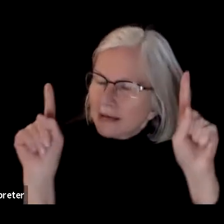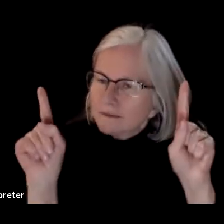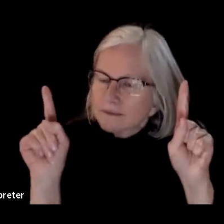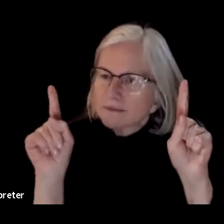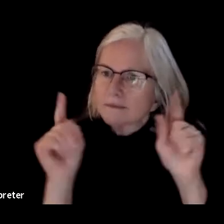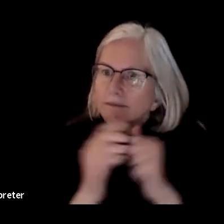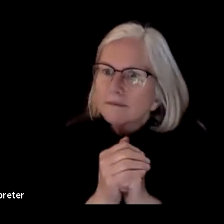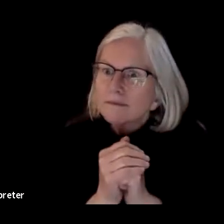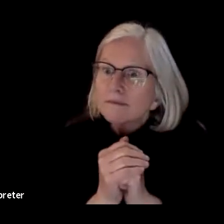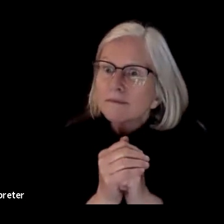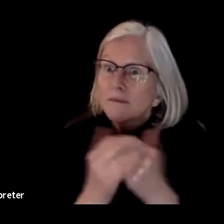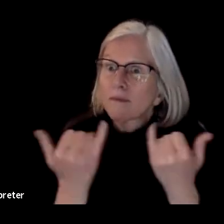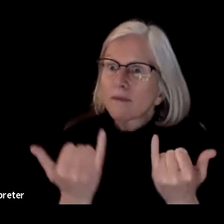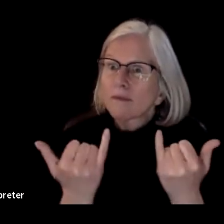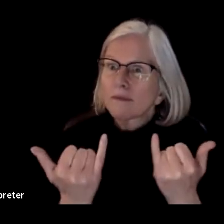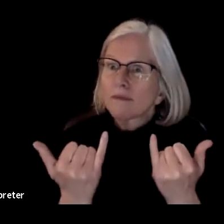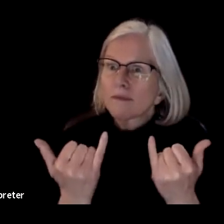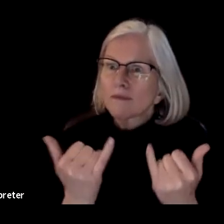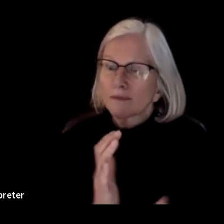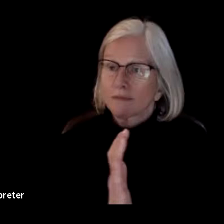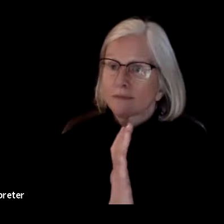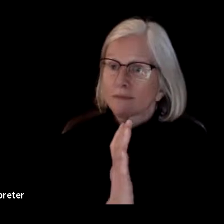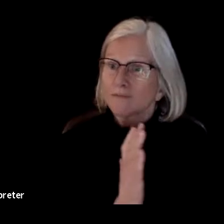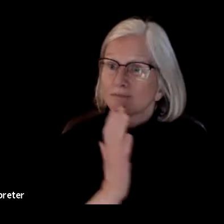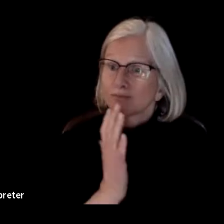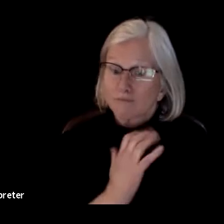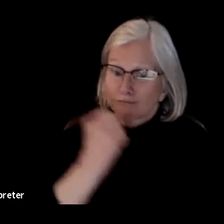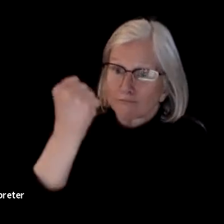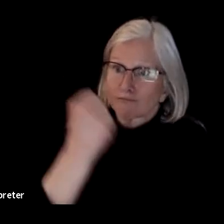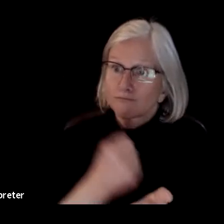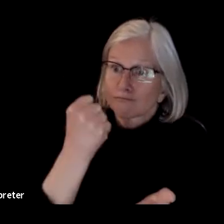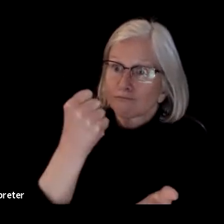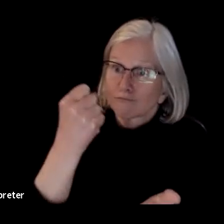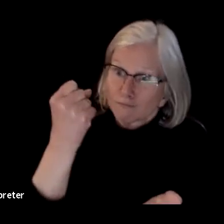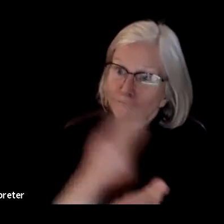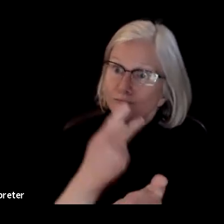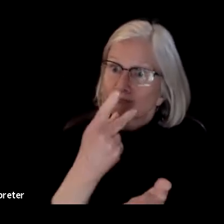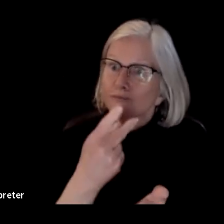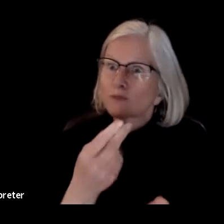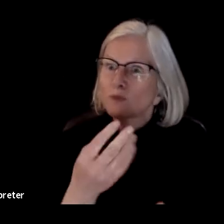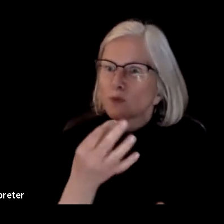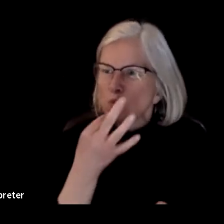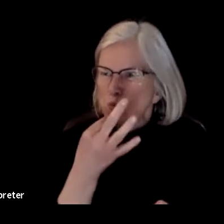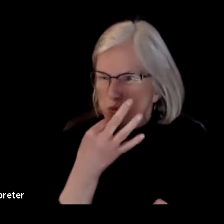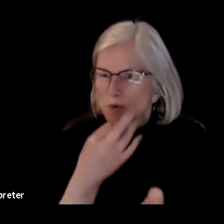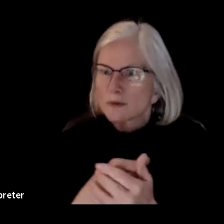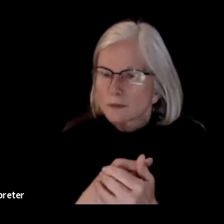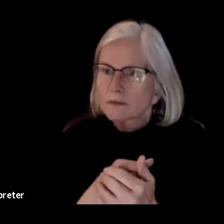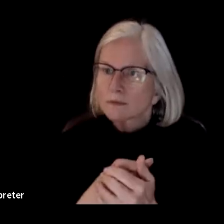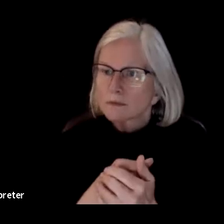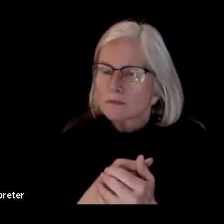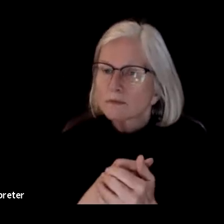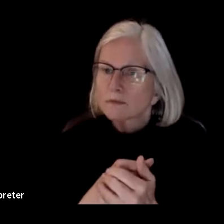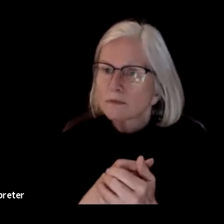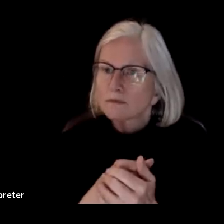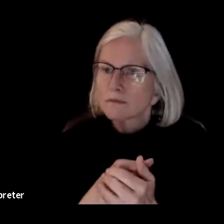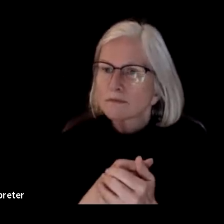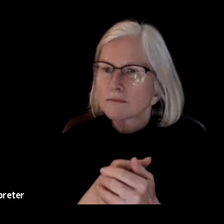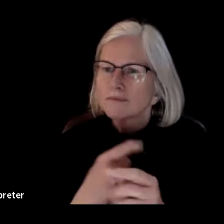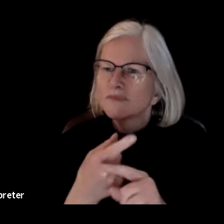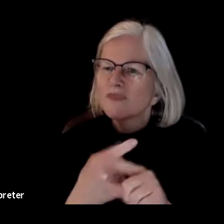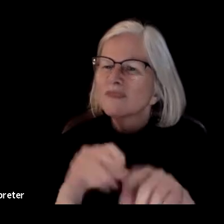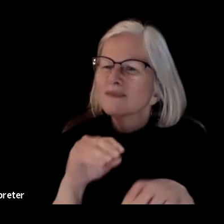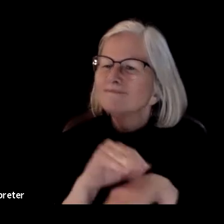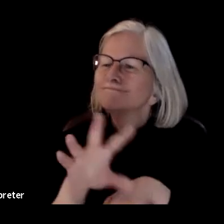formal authorization that will come. The Vaccine and Related Biologic Products Advisory Committee of the FDA is